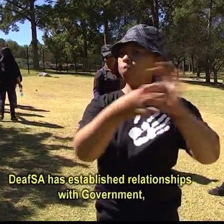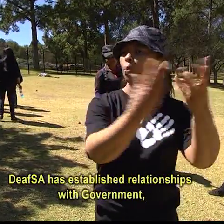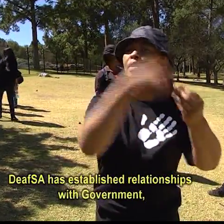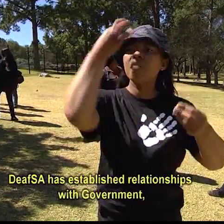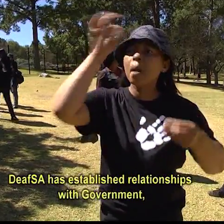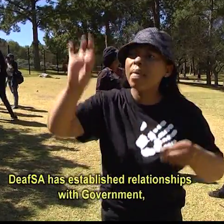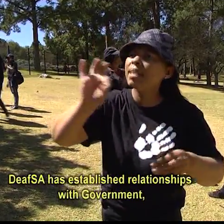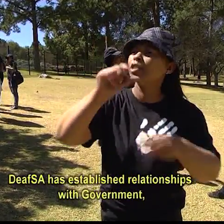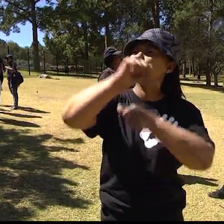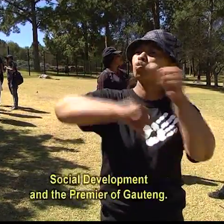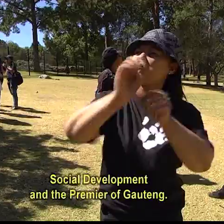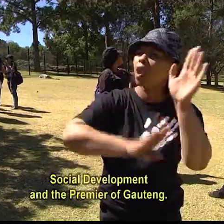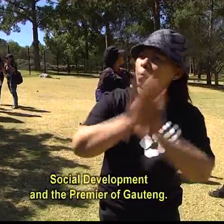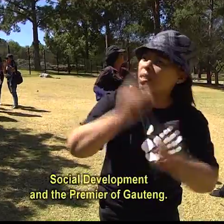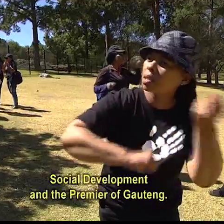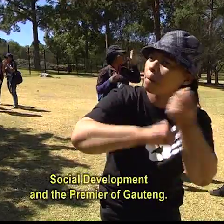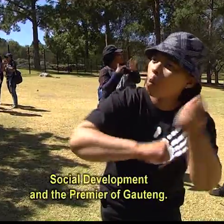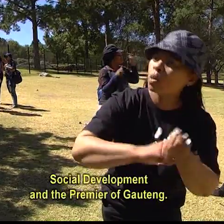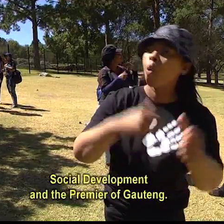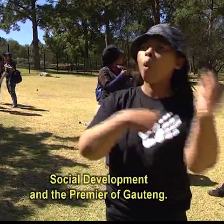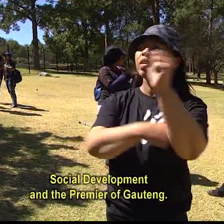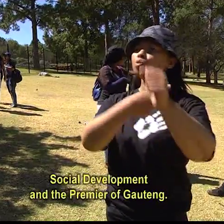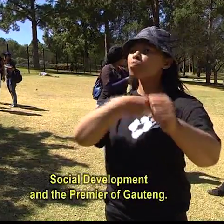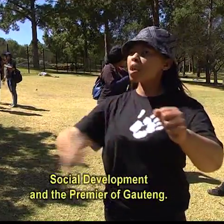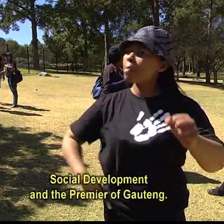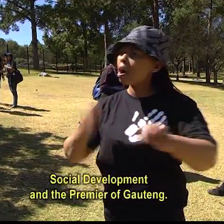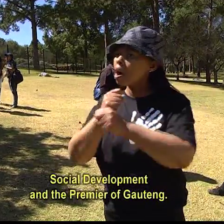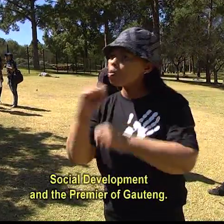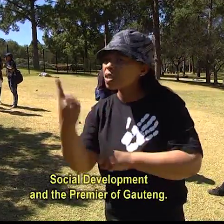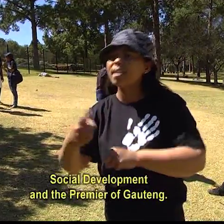DeafSA has established relationships with government, social development, and the Premier of Gauteng.